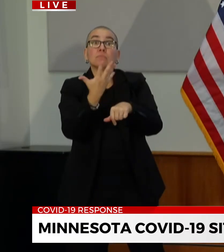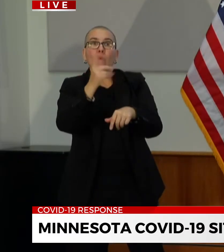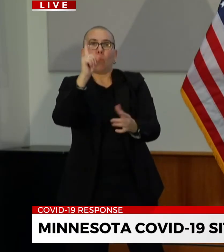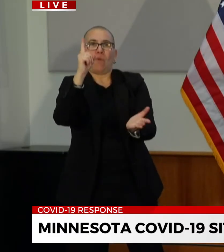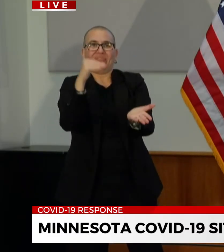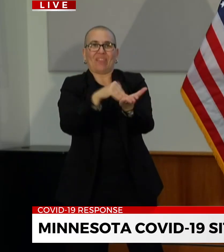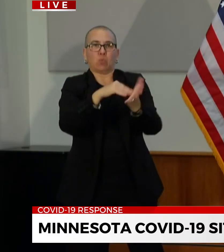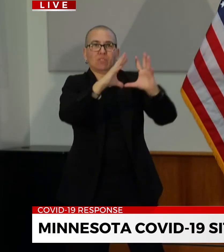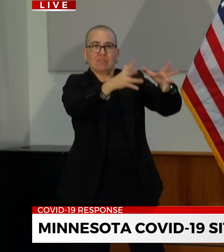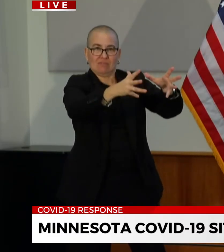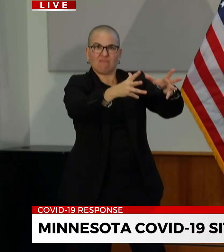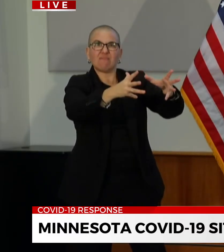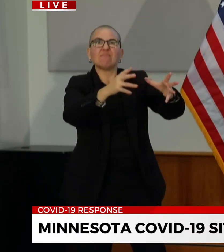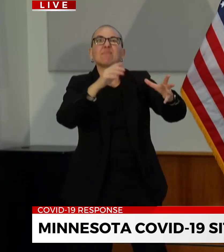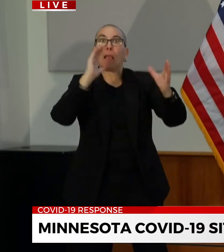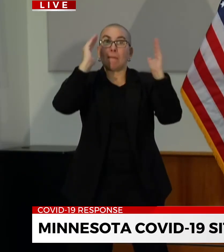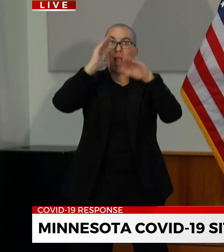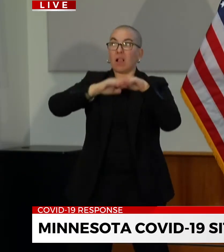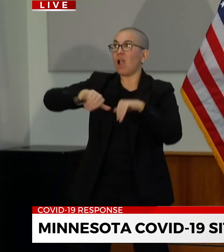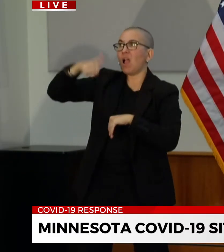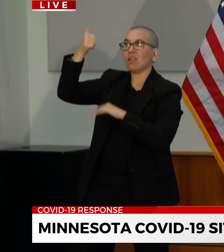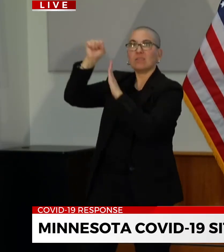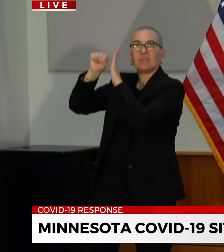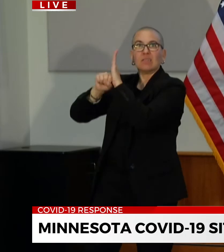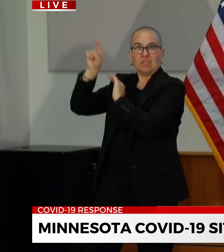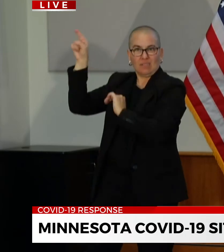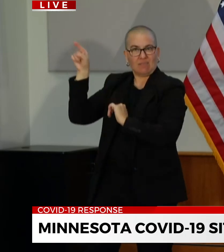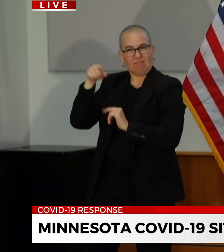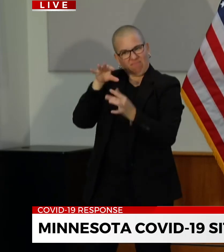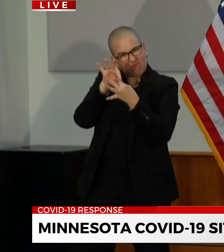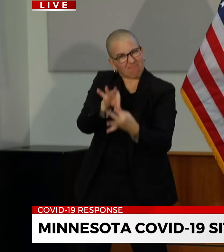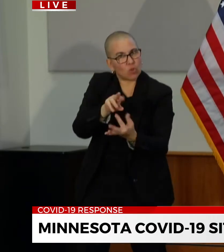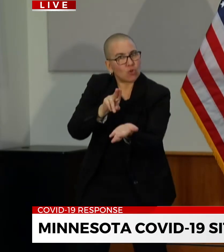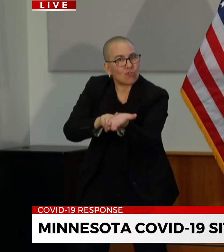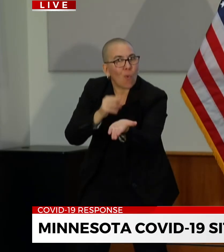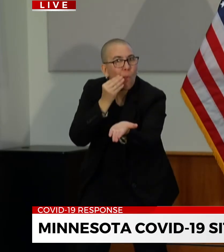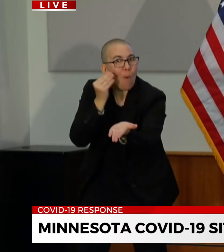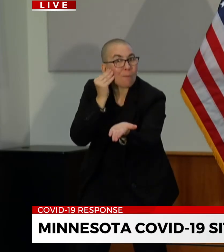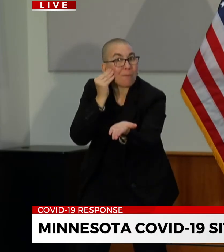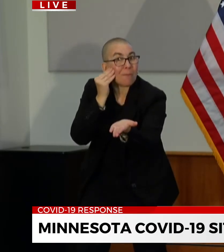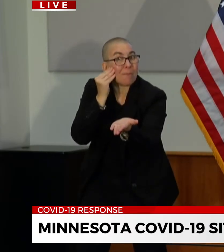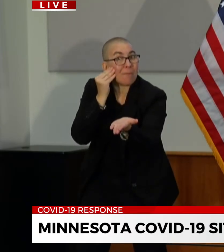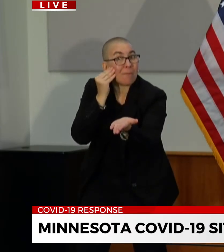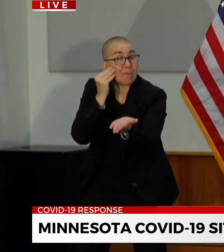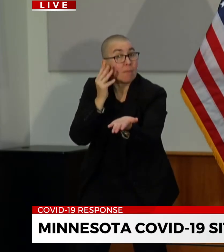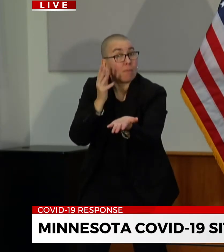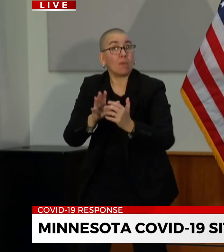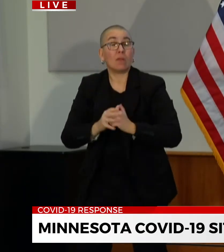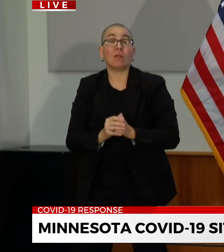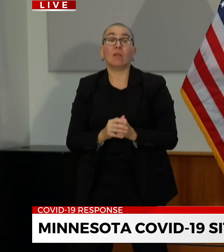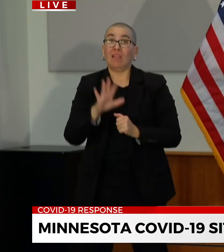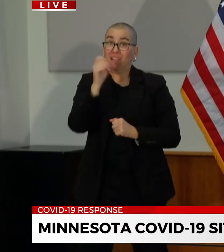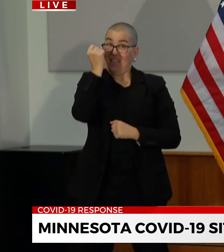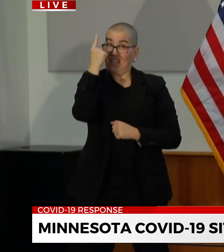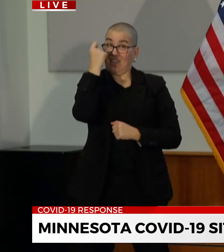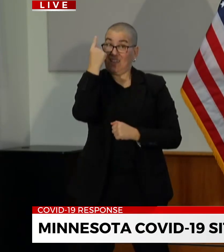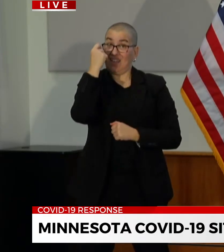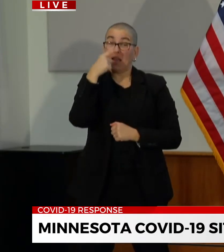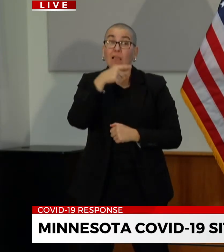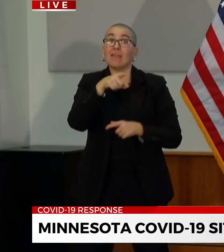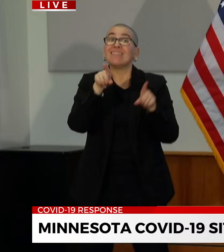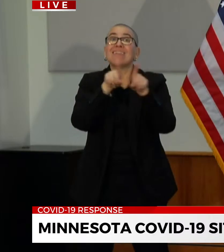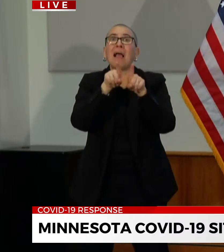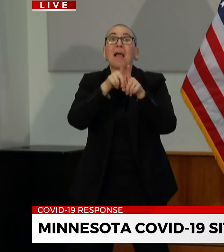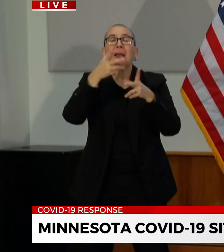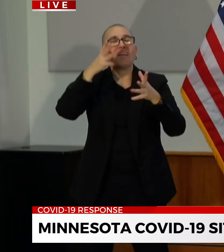for nursing homes specifically. But as we've said, this is like building a flood wall. The wall only works as long as the